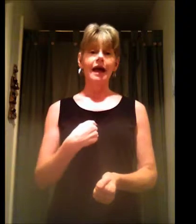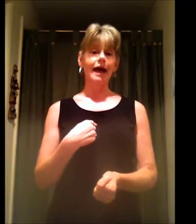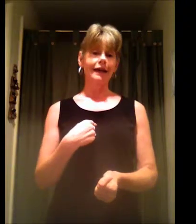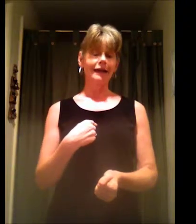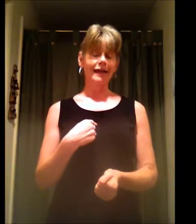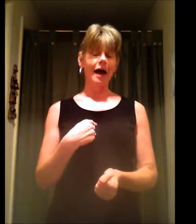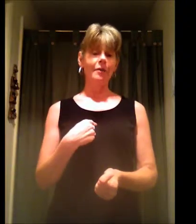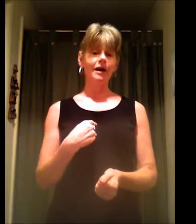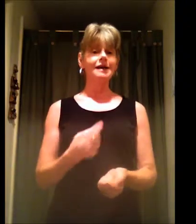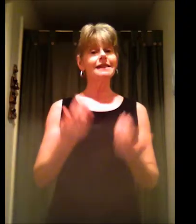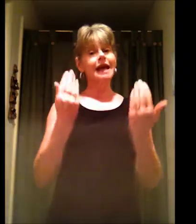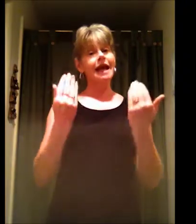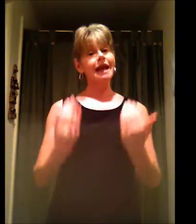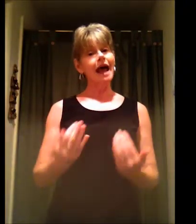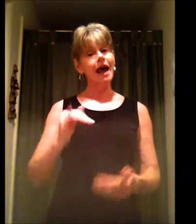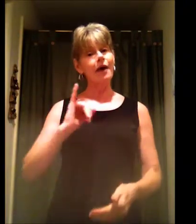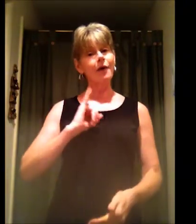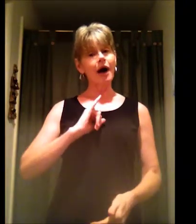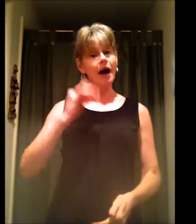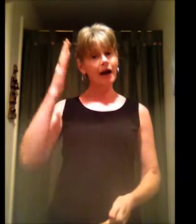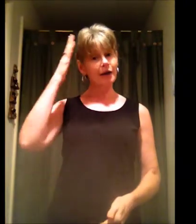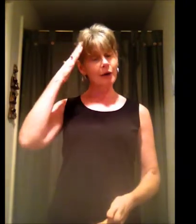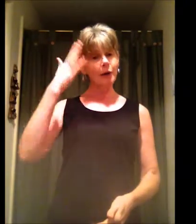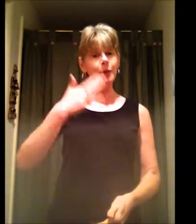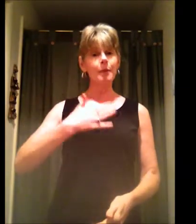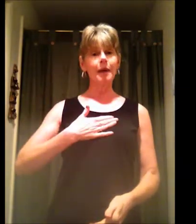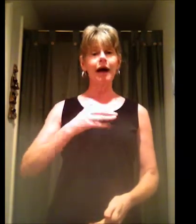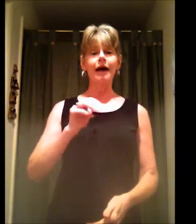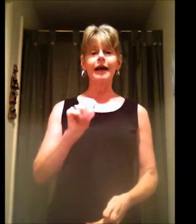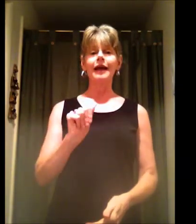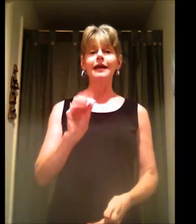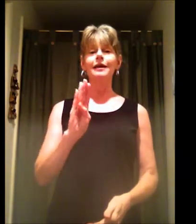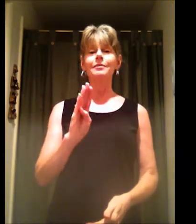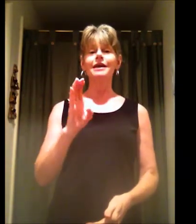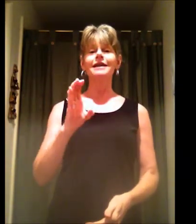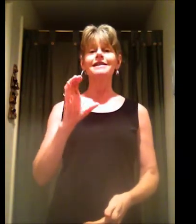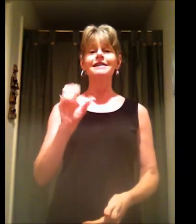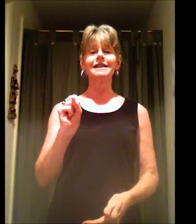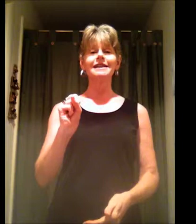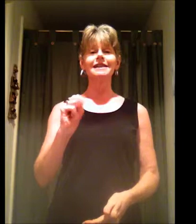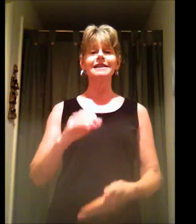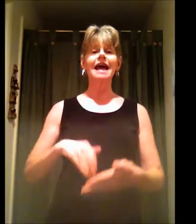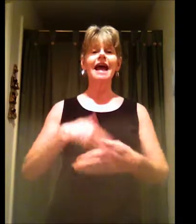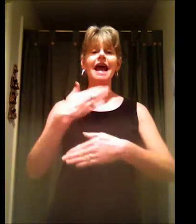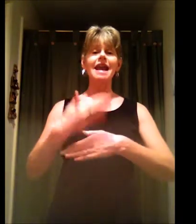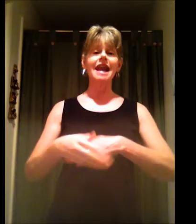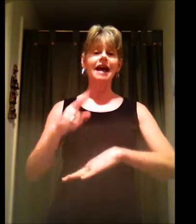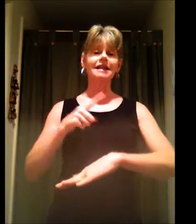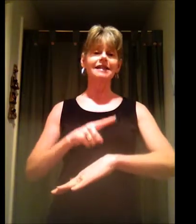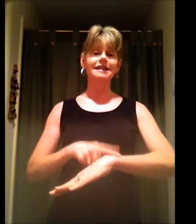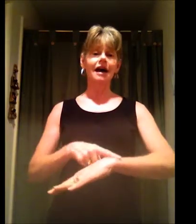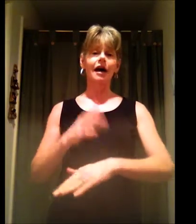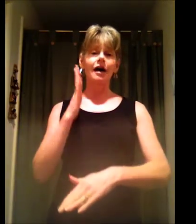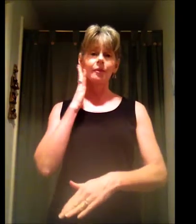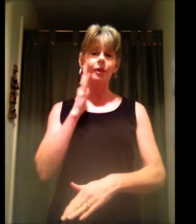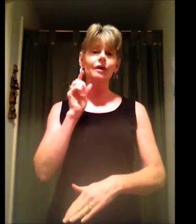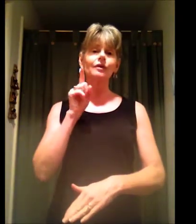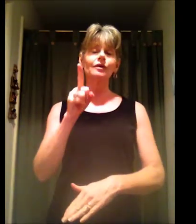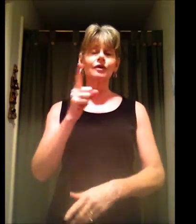And that was, now I know my ABCs. Next time will